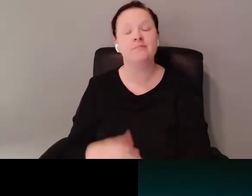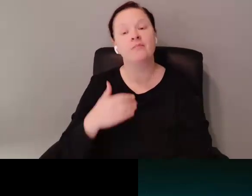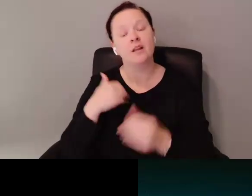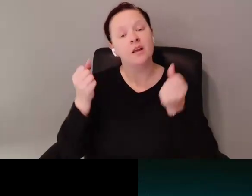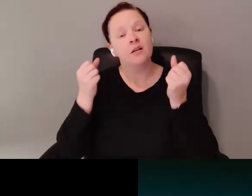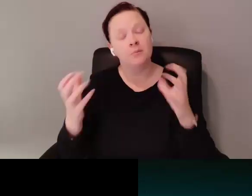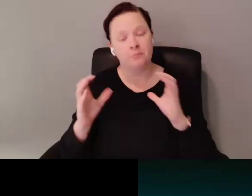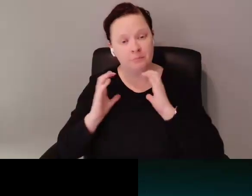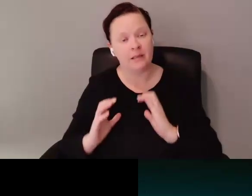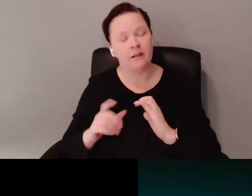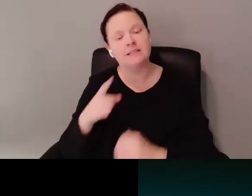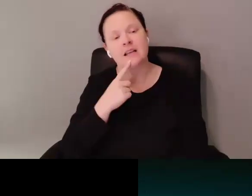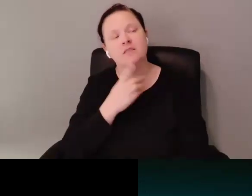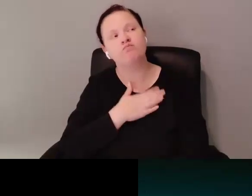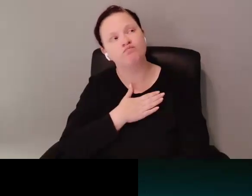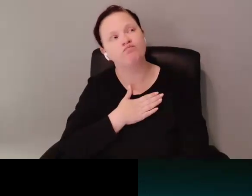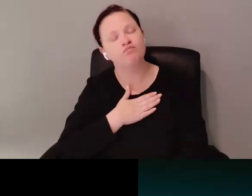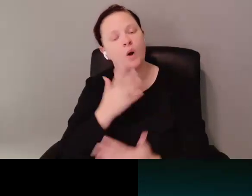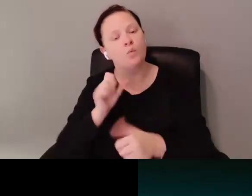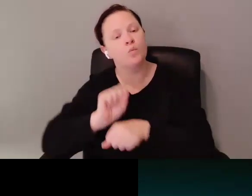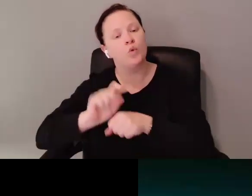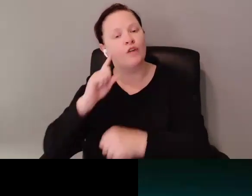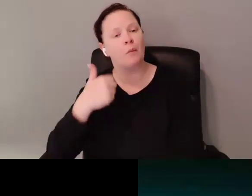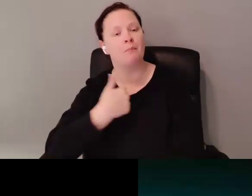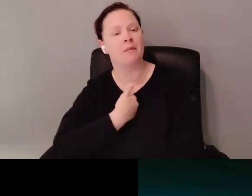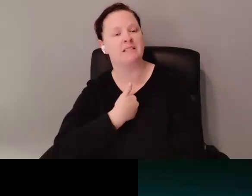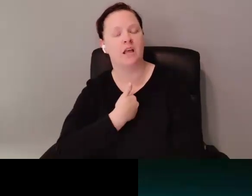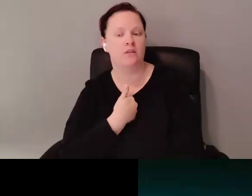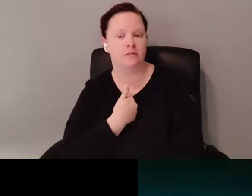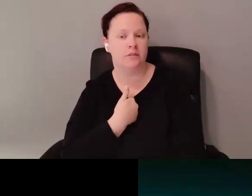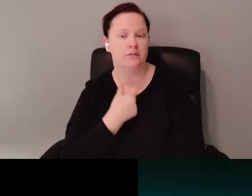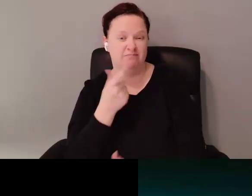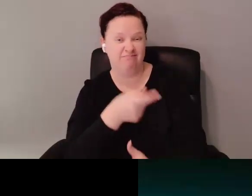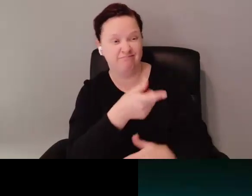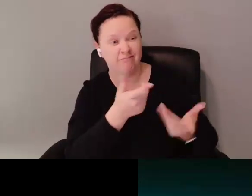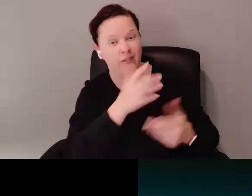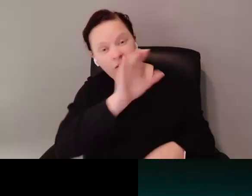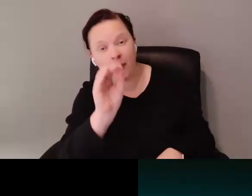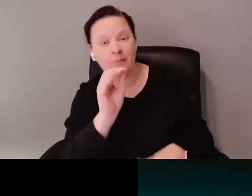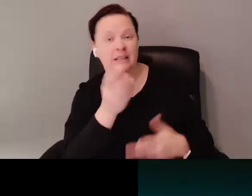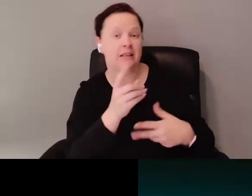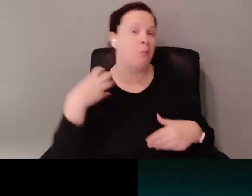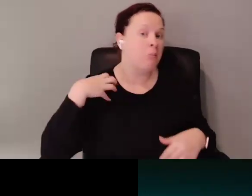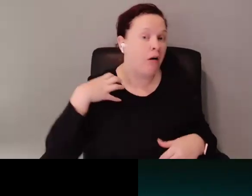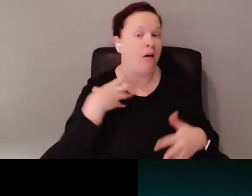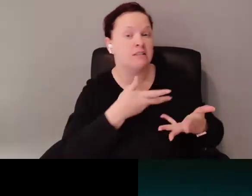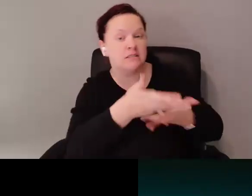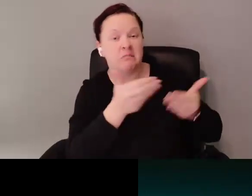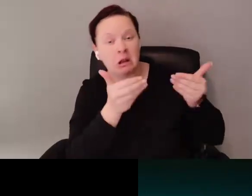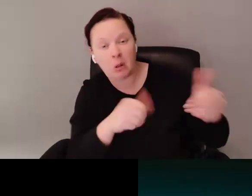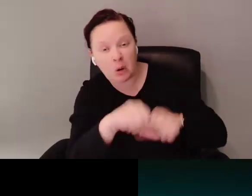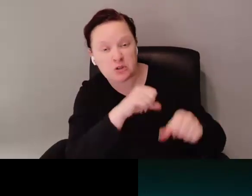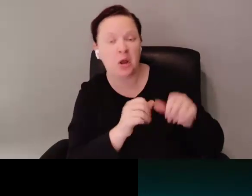say, you know what, I think I want to work for myself because I don't really get along with my employers or I don't really